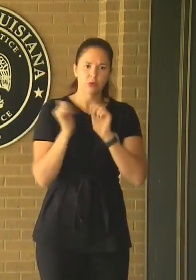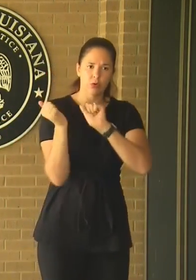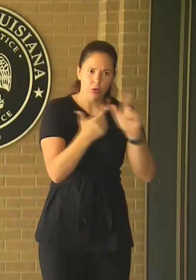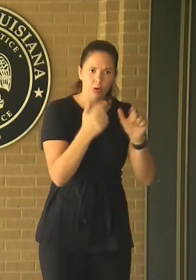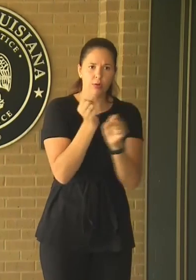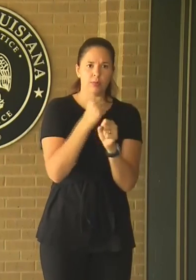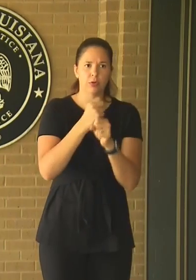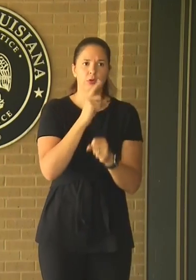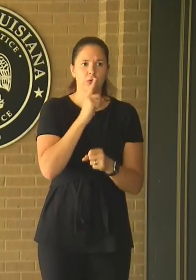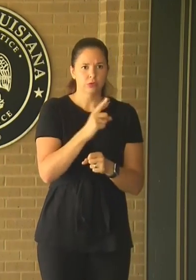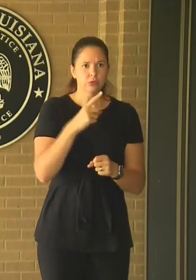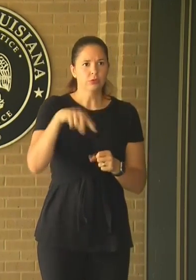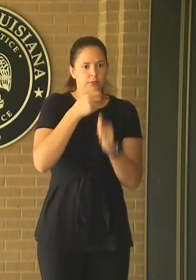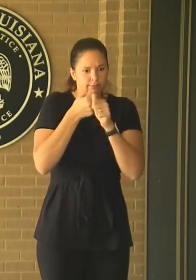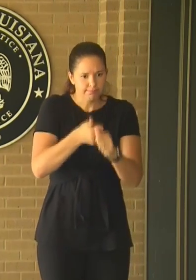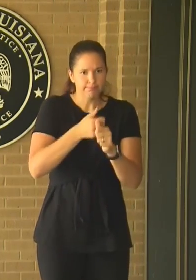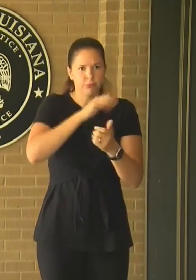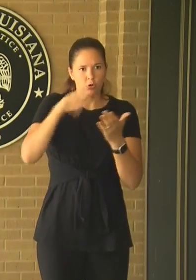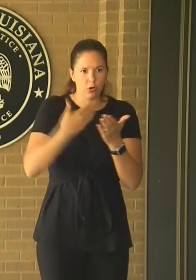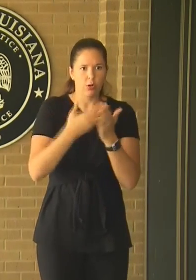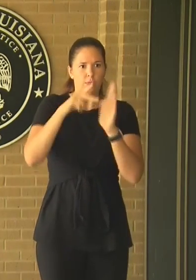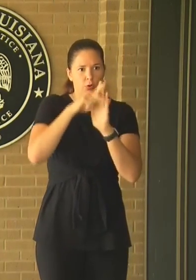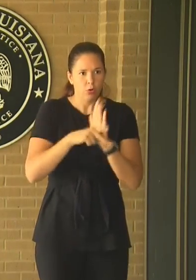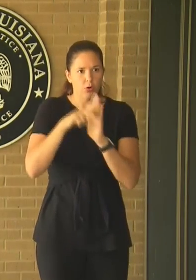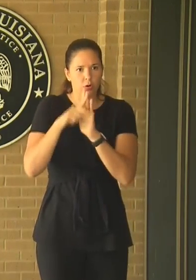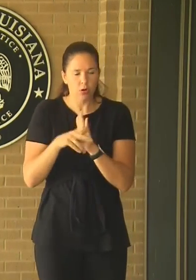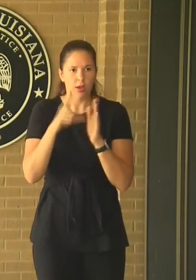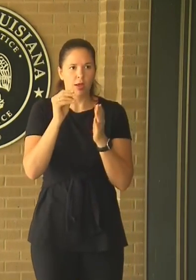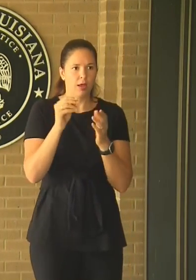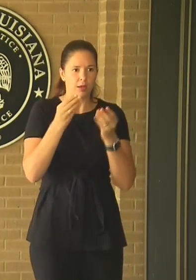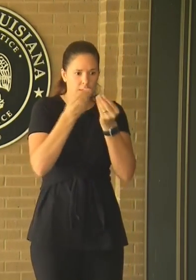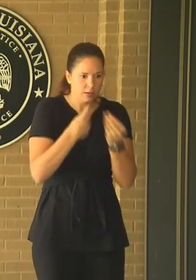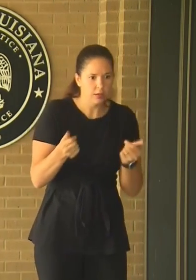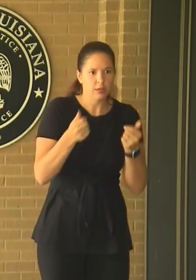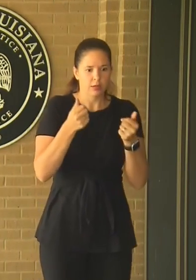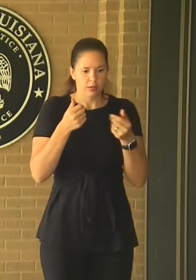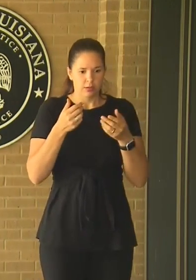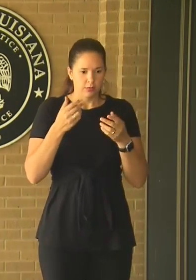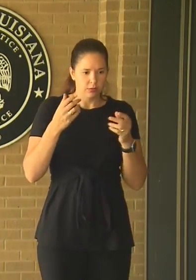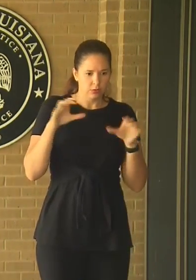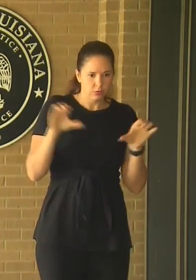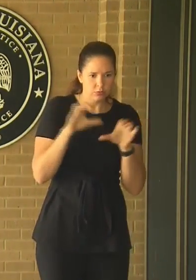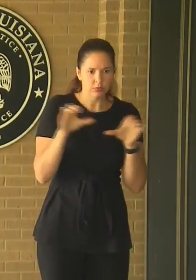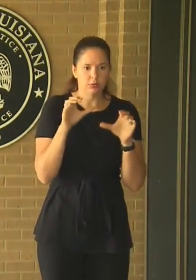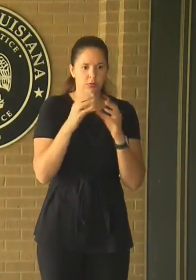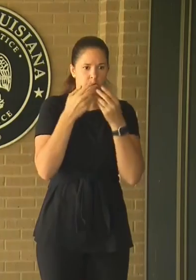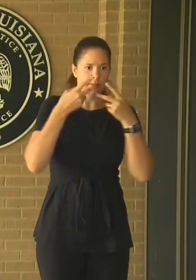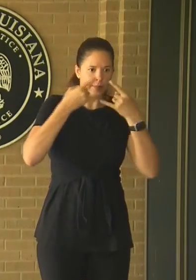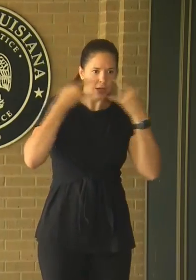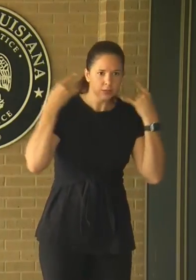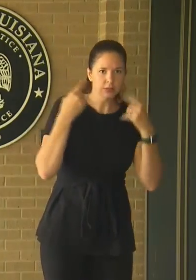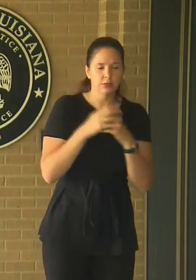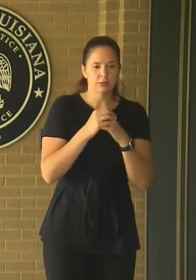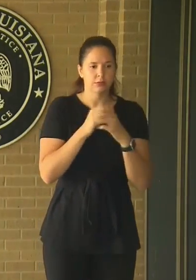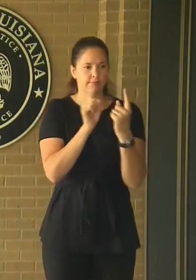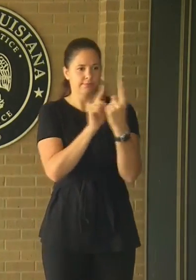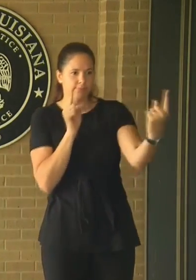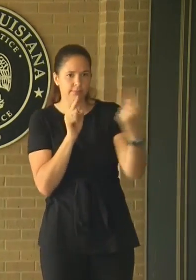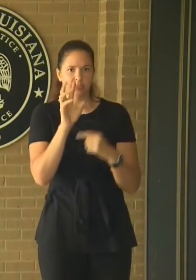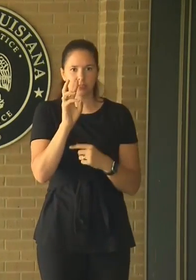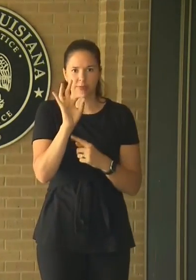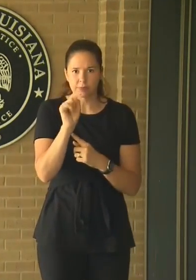are adhering to all the protocols and mitigation measures, such as wearing a mask, remaining 6 feet distant